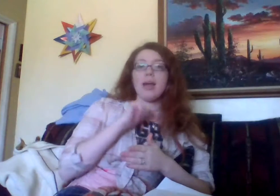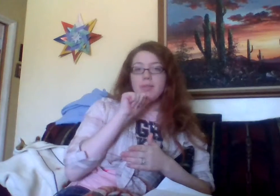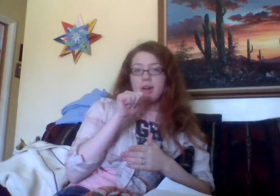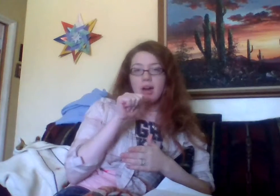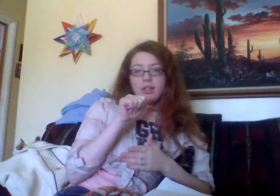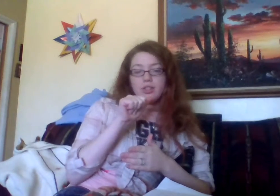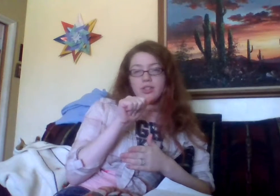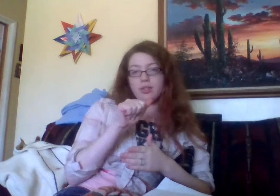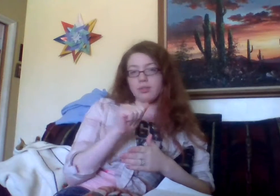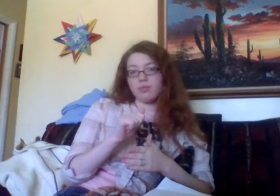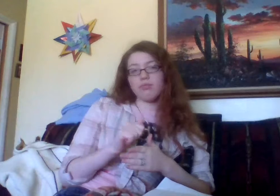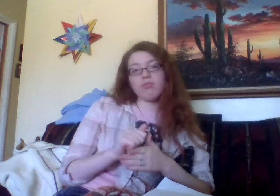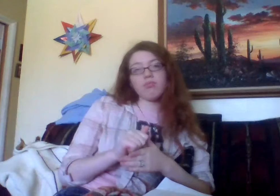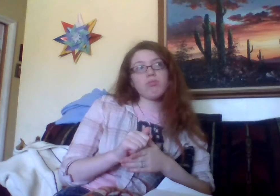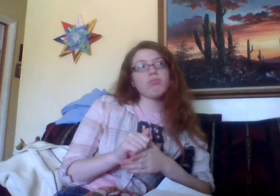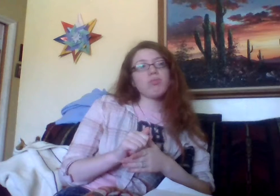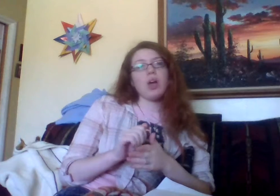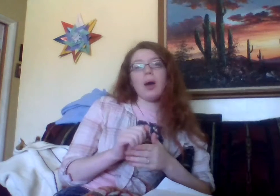I'm not